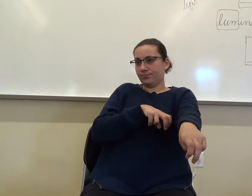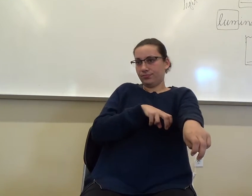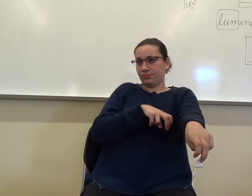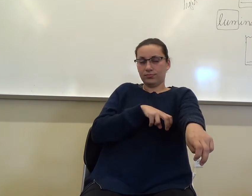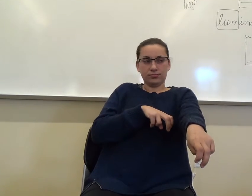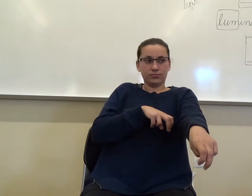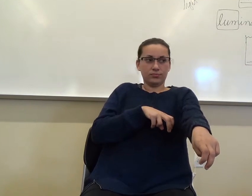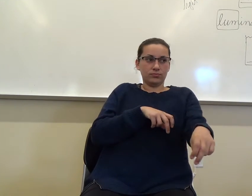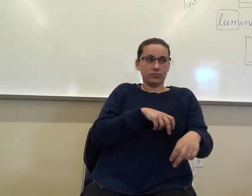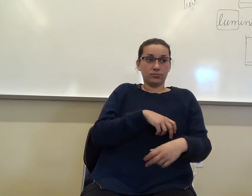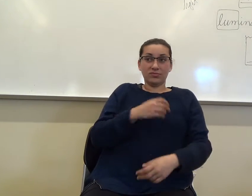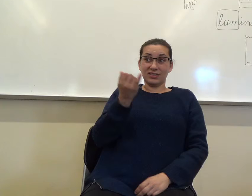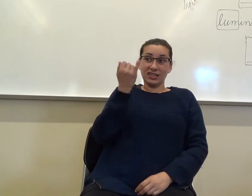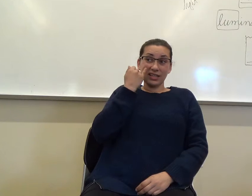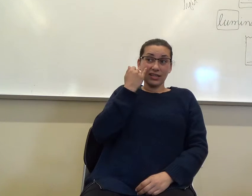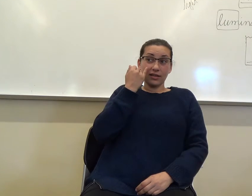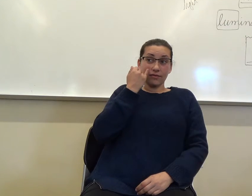desegregate something, what do?